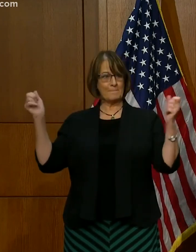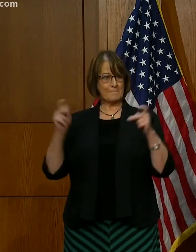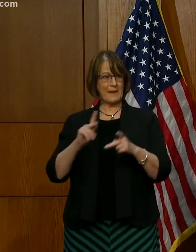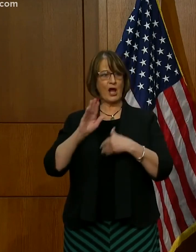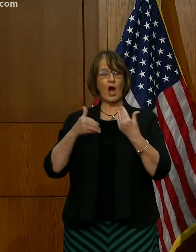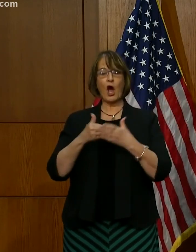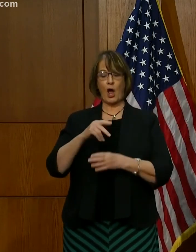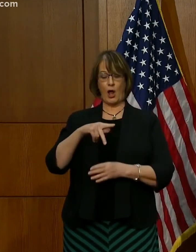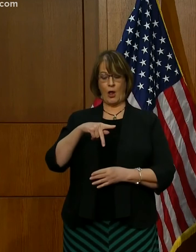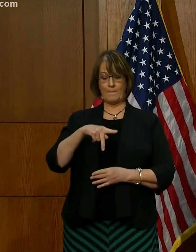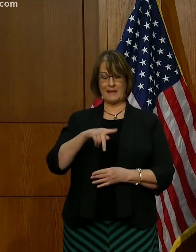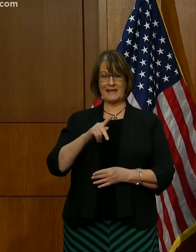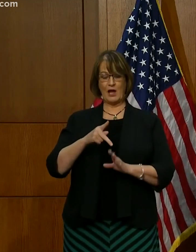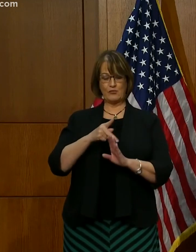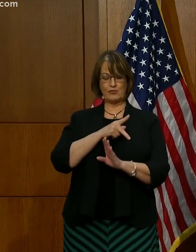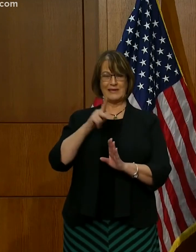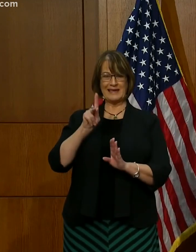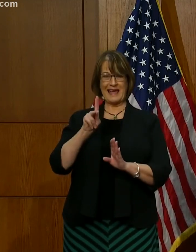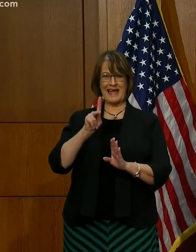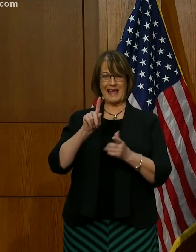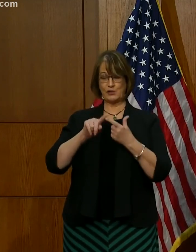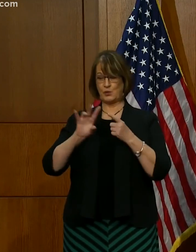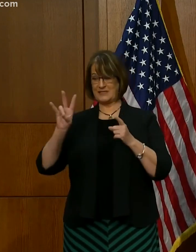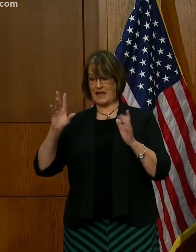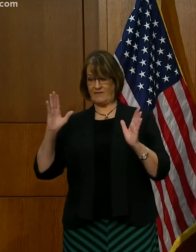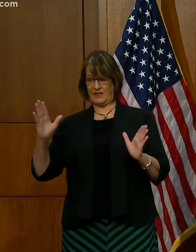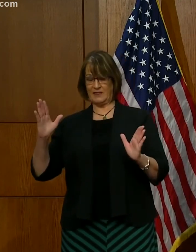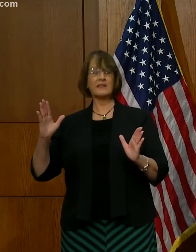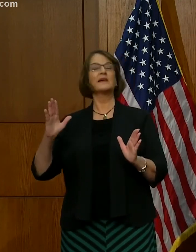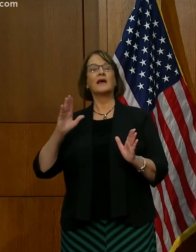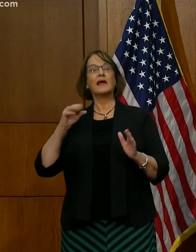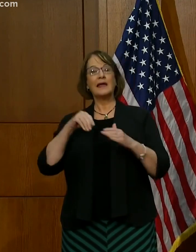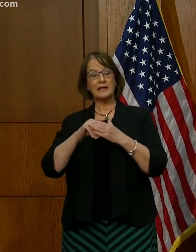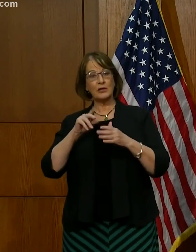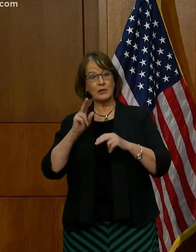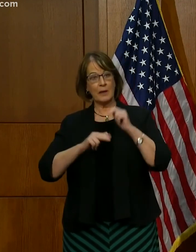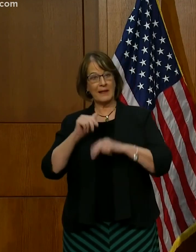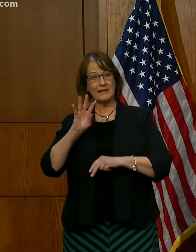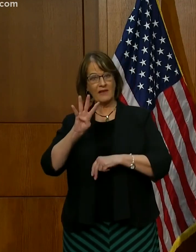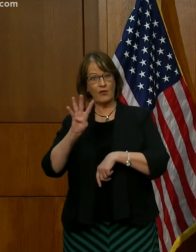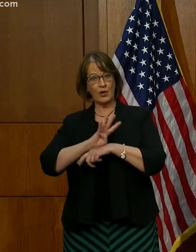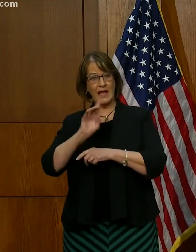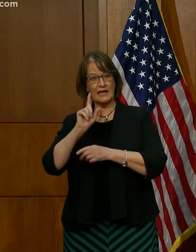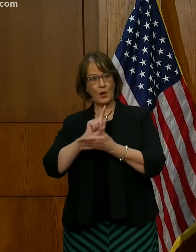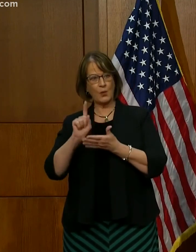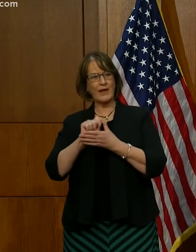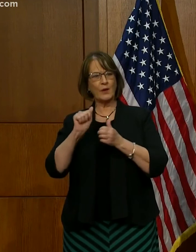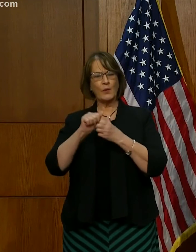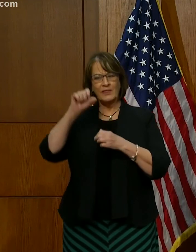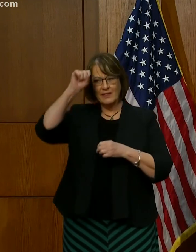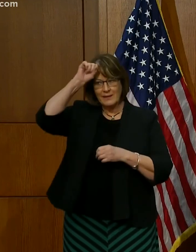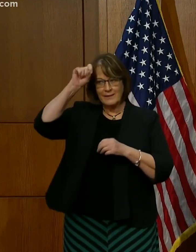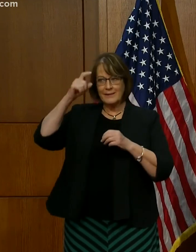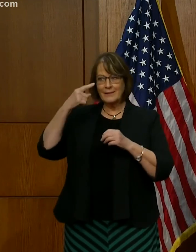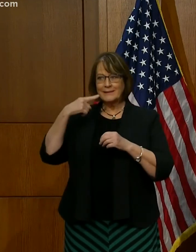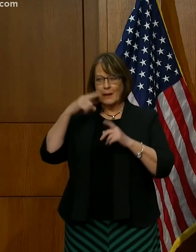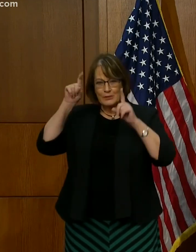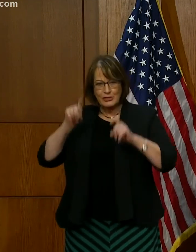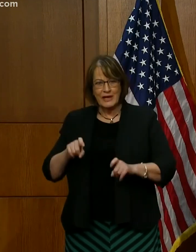PK through 7th graders into the building 4 days a week with the proper health screenings and mitigations in